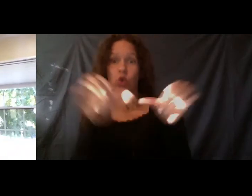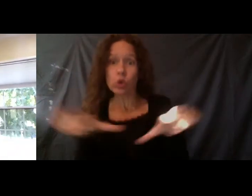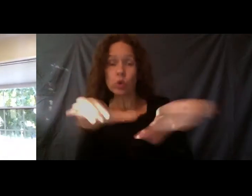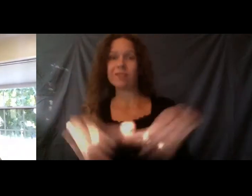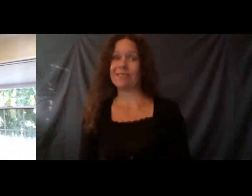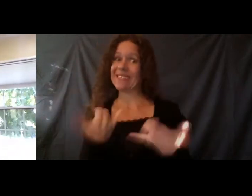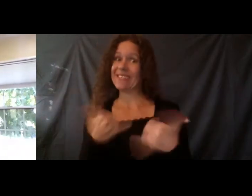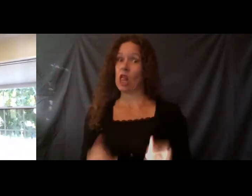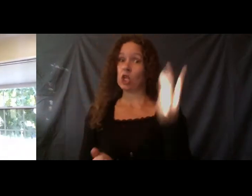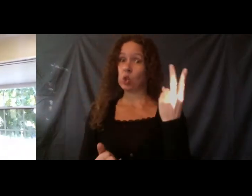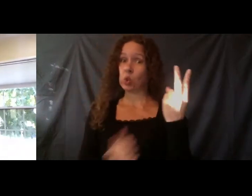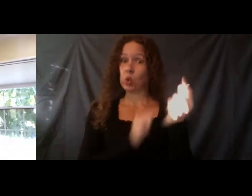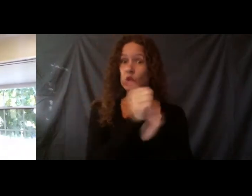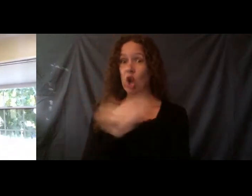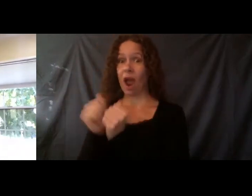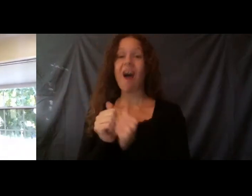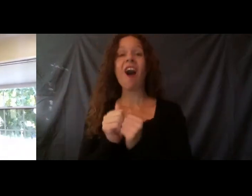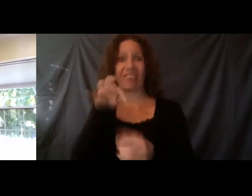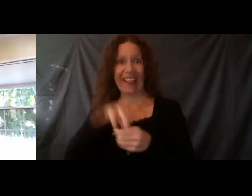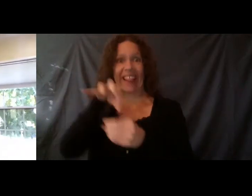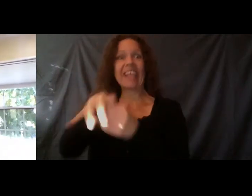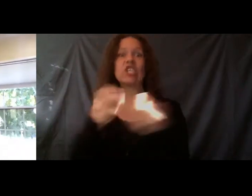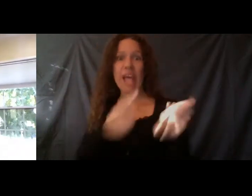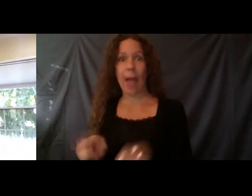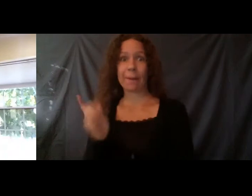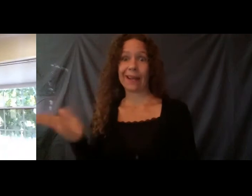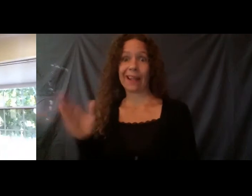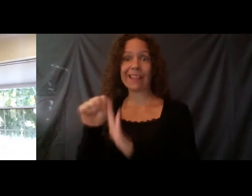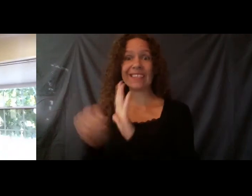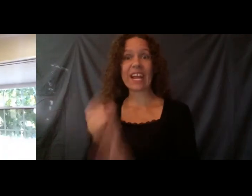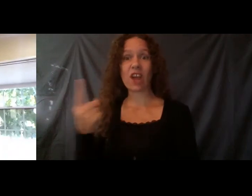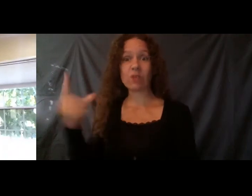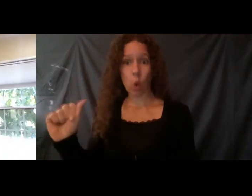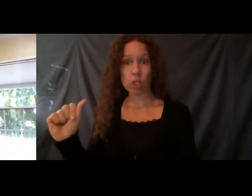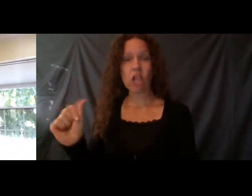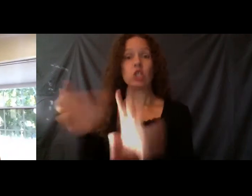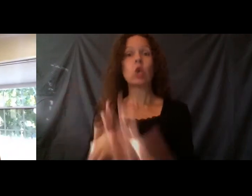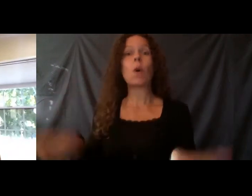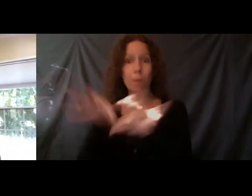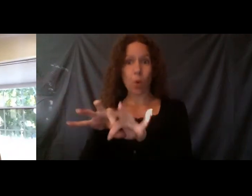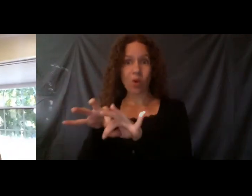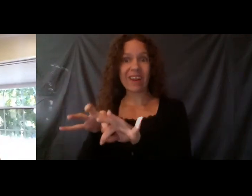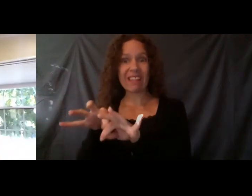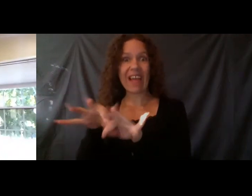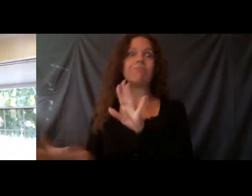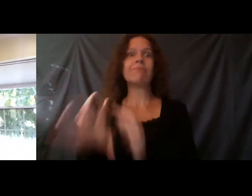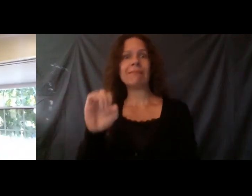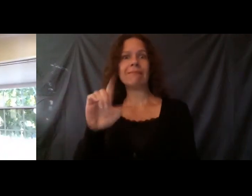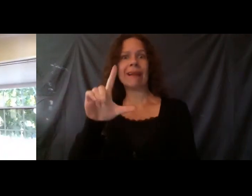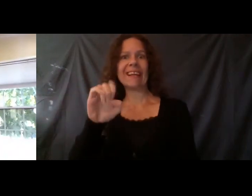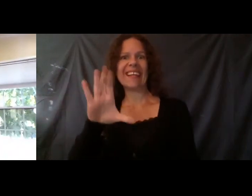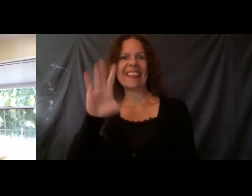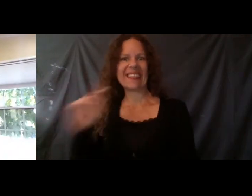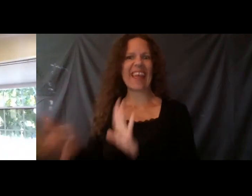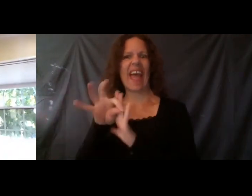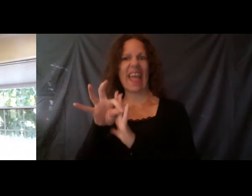Georgia. It's imperative that we elect Ossoff and Warnock and that they become our senators. Democrats will have control